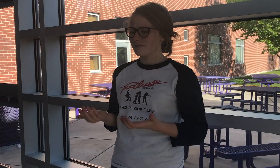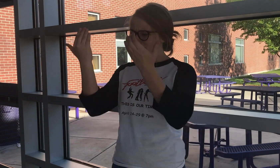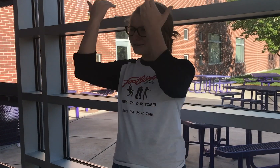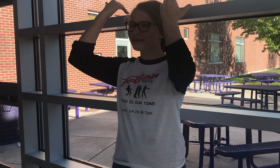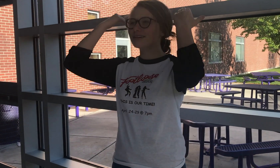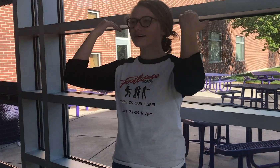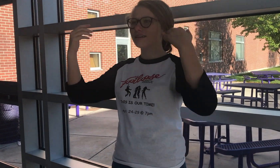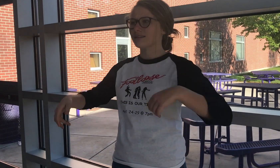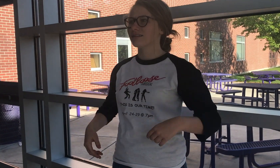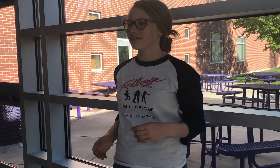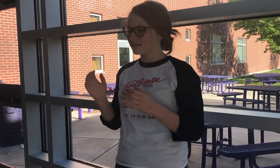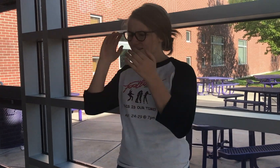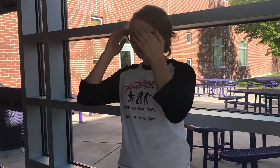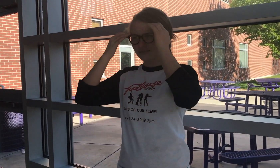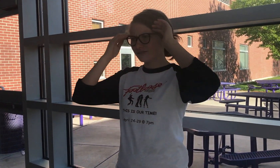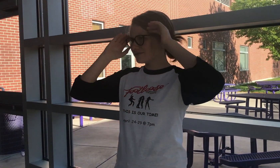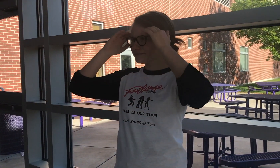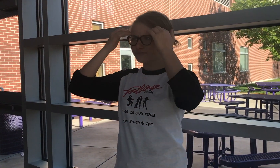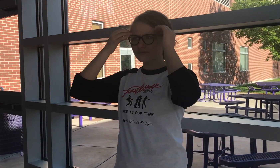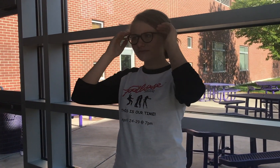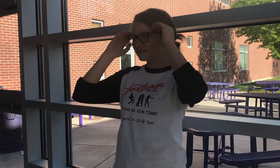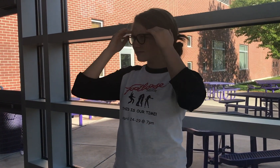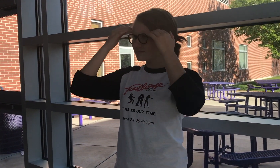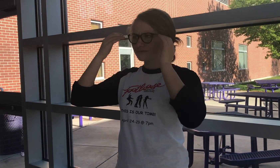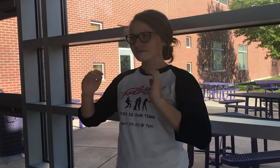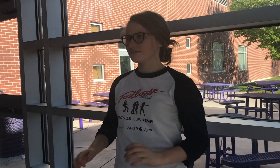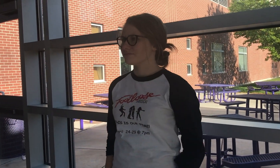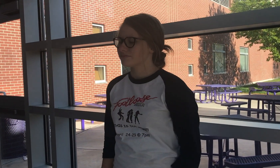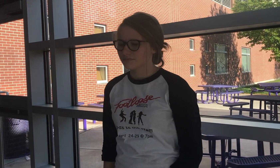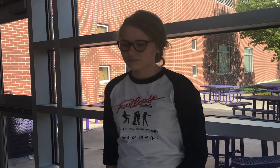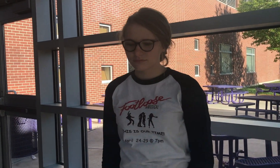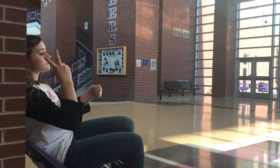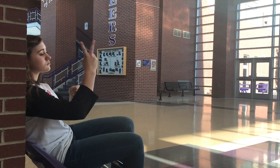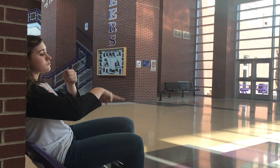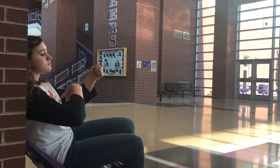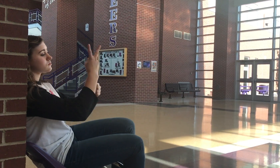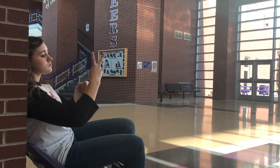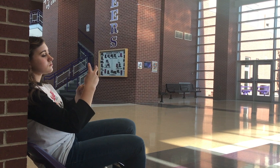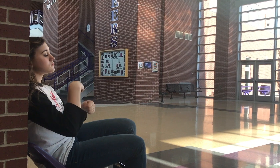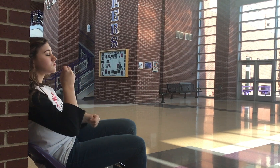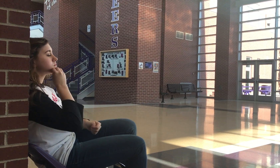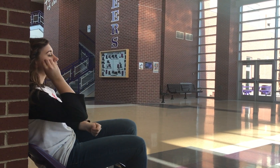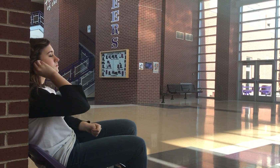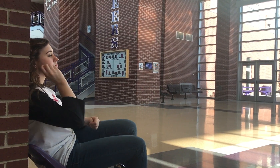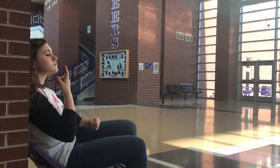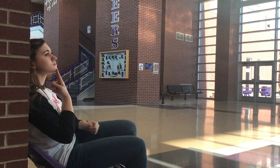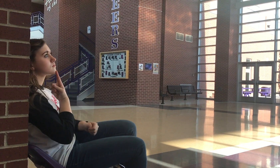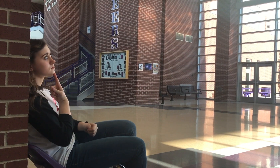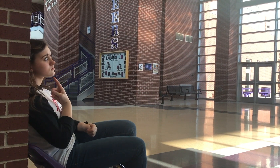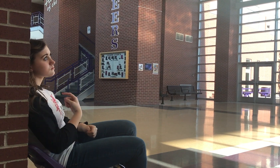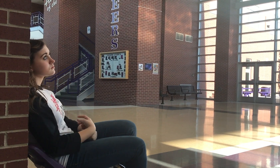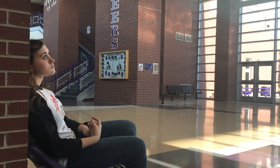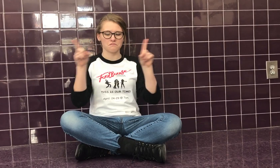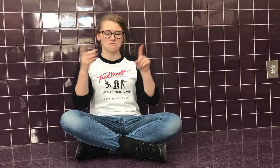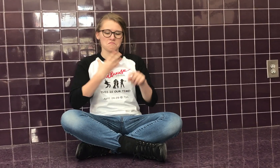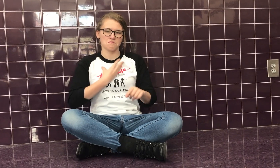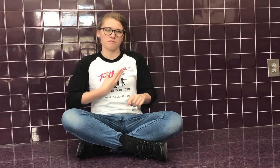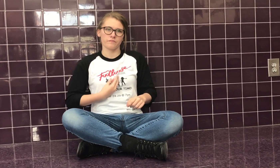I say I'm in too deep And it's been two years I miss my home But there's a fire burning